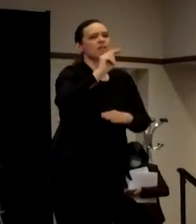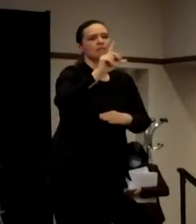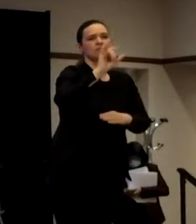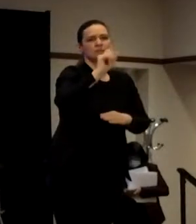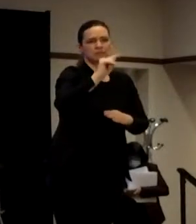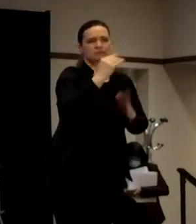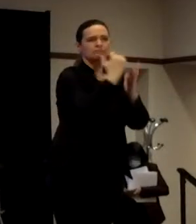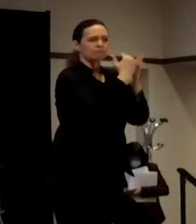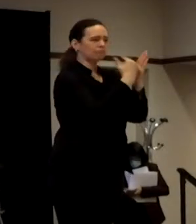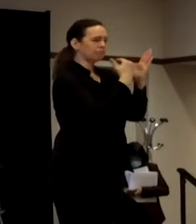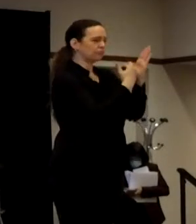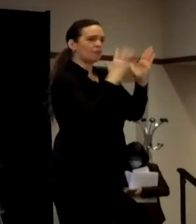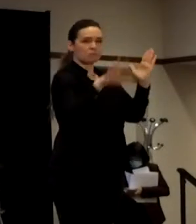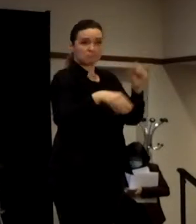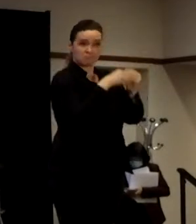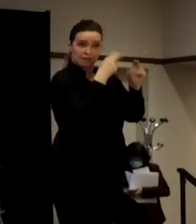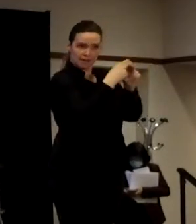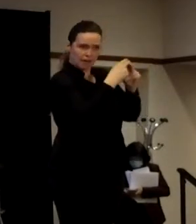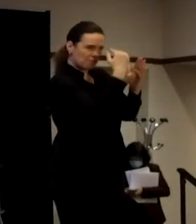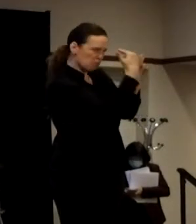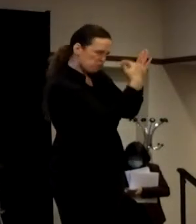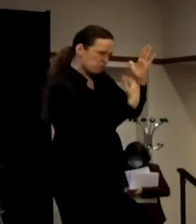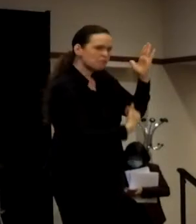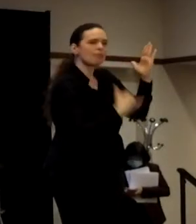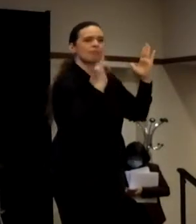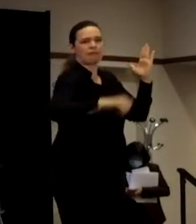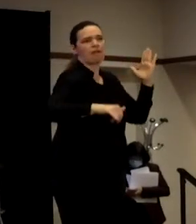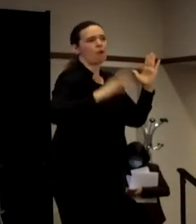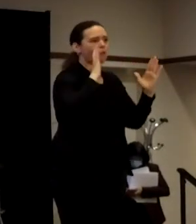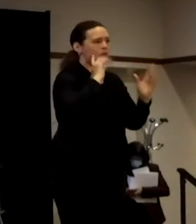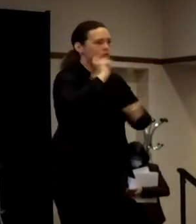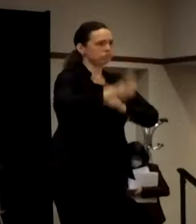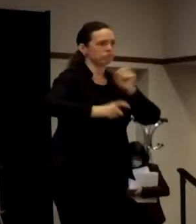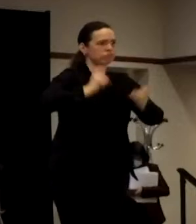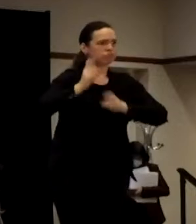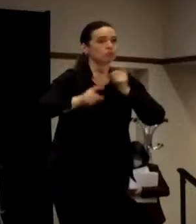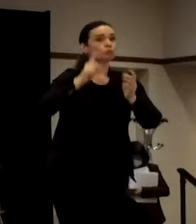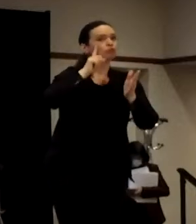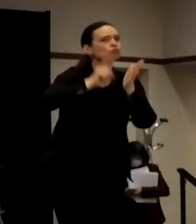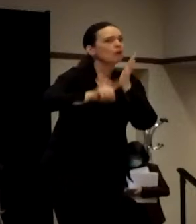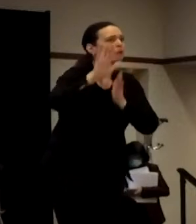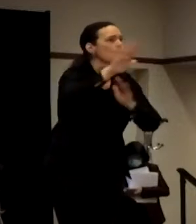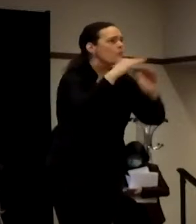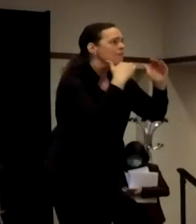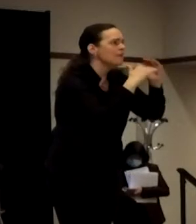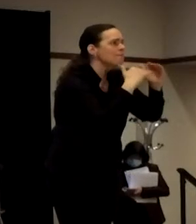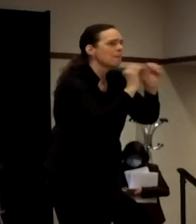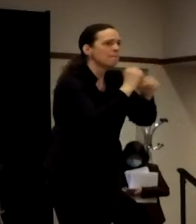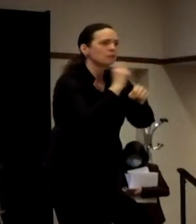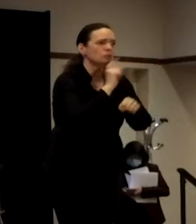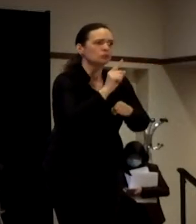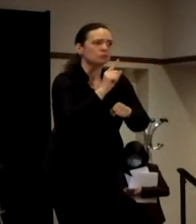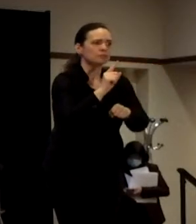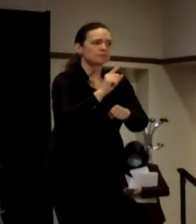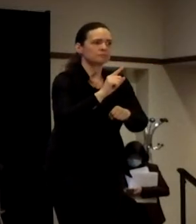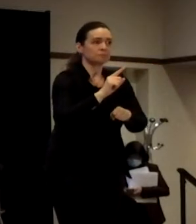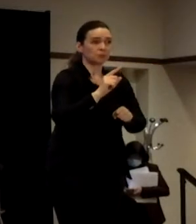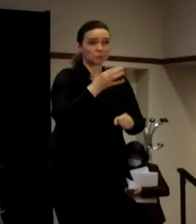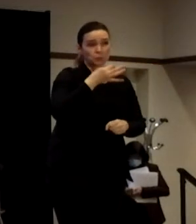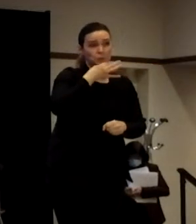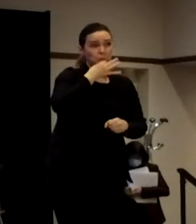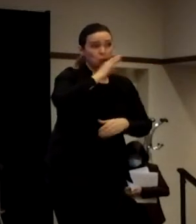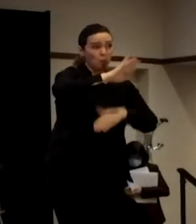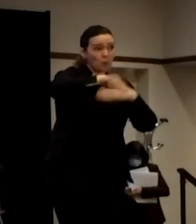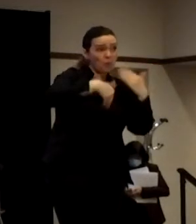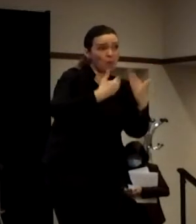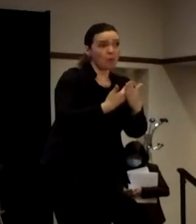on OnList, please check your emails. We believe we may be done with OnList very soon. We may even be able to be done with